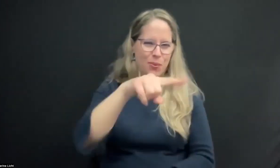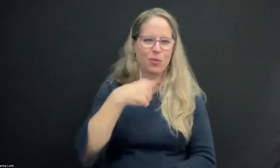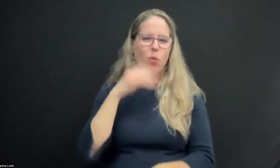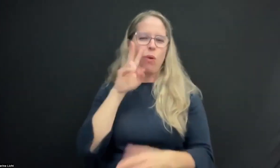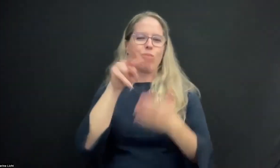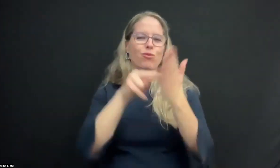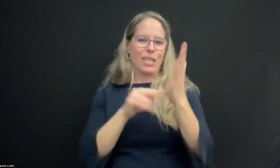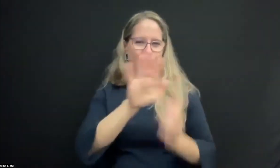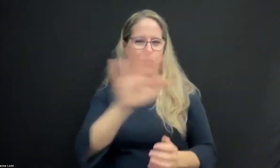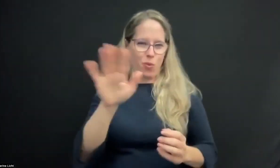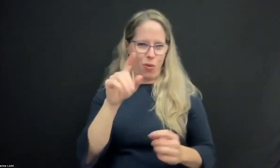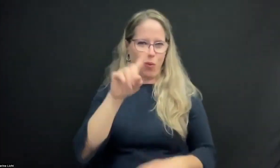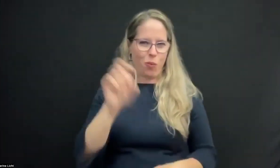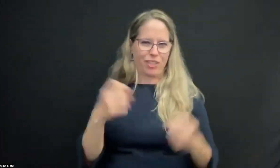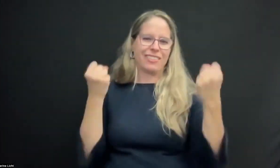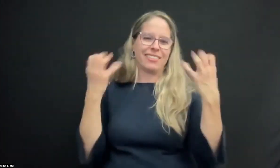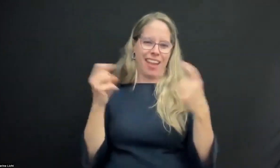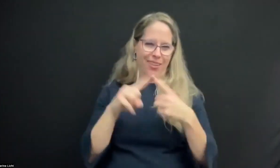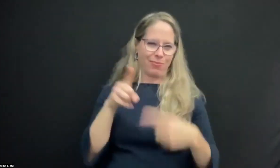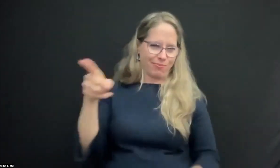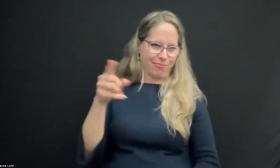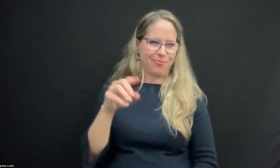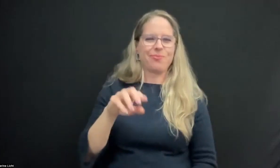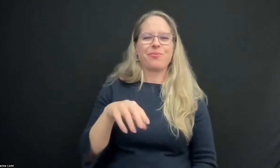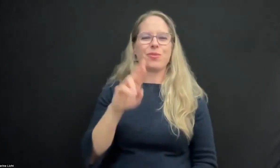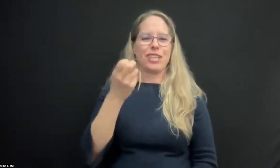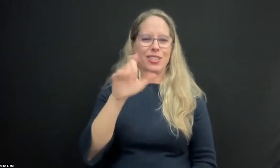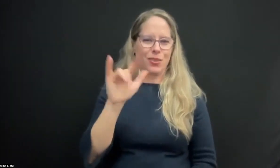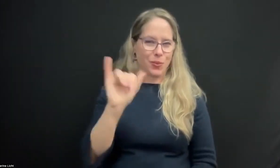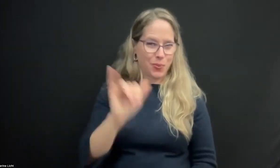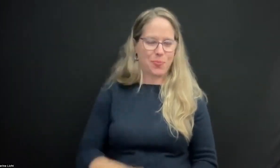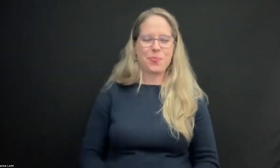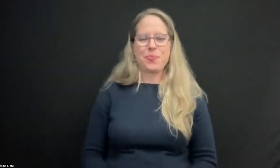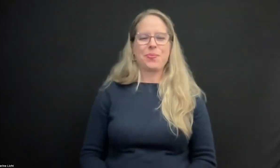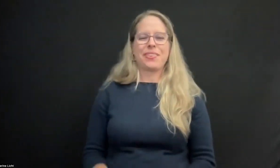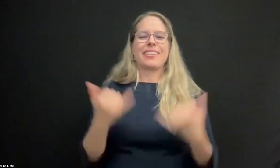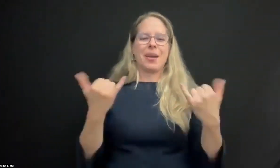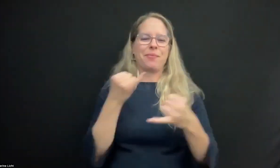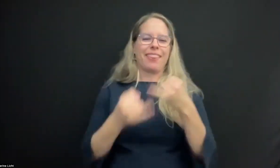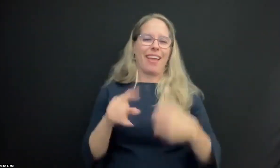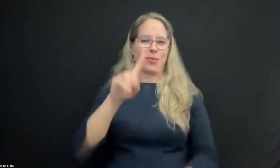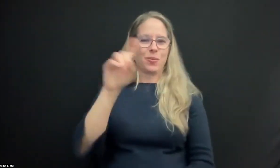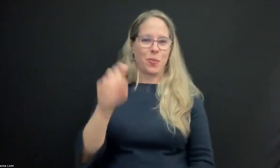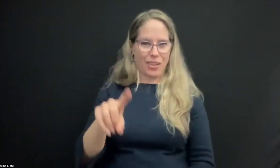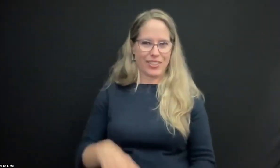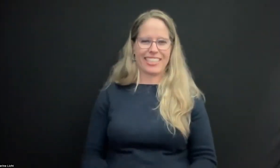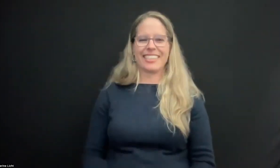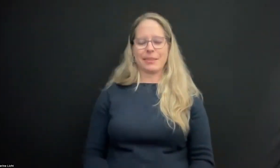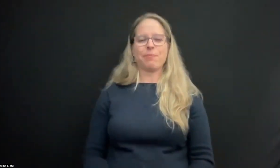time. I'm going to look at your questions and assign them to Rachel. So my last question